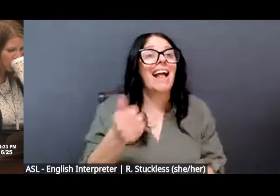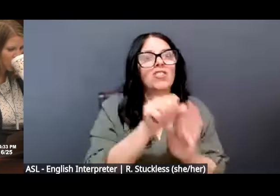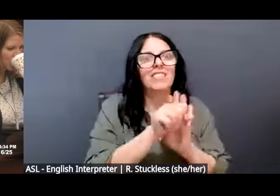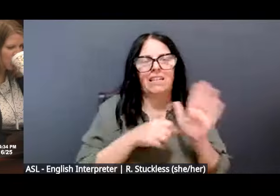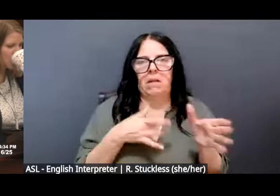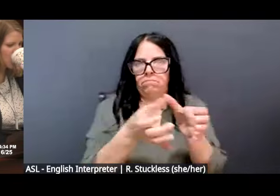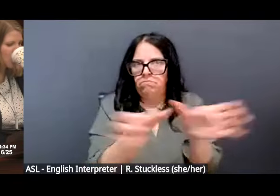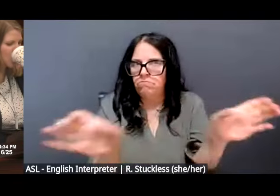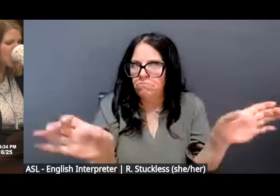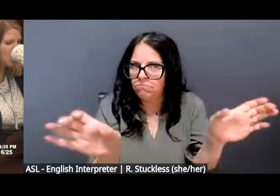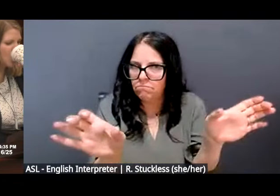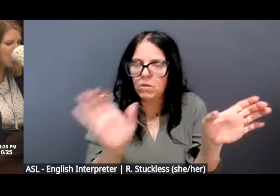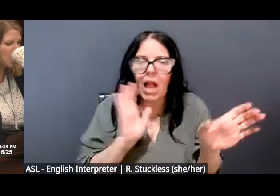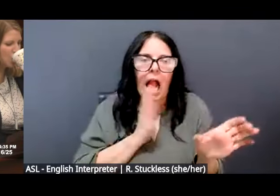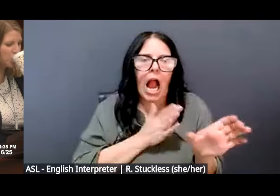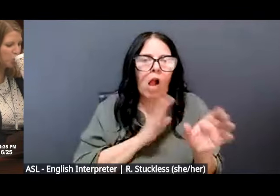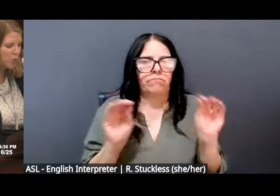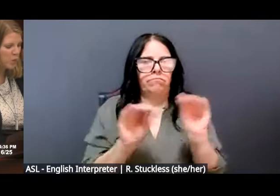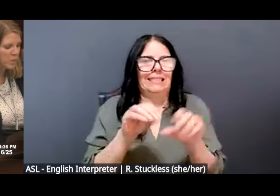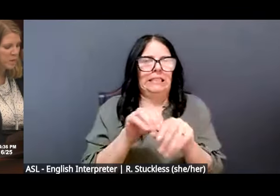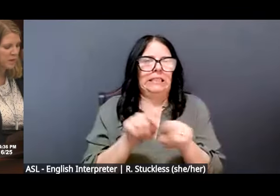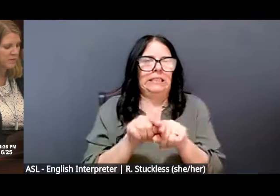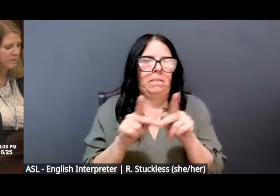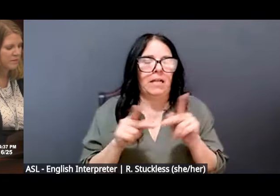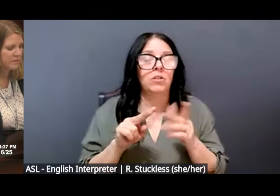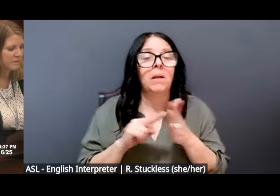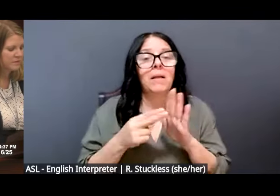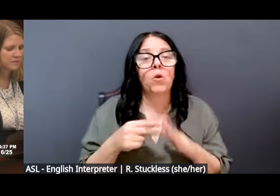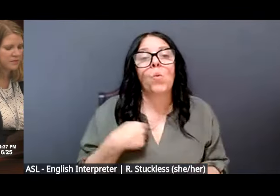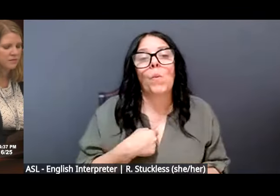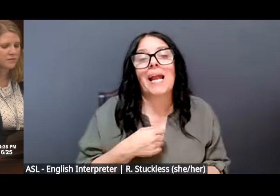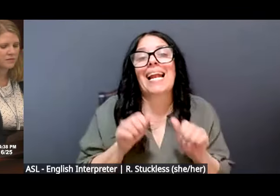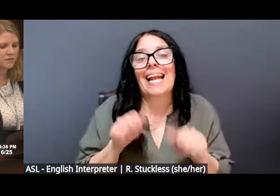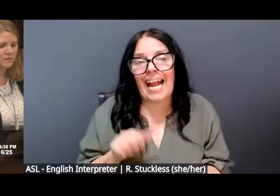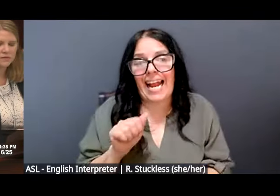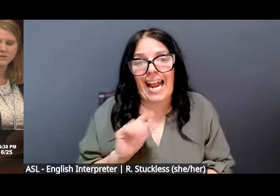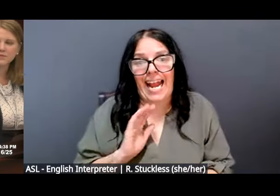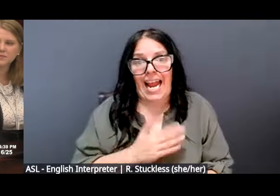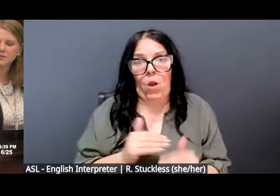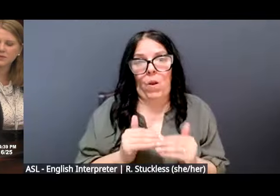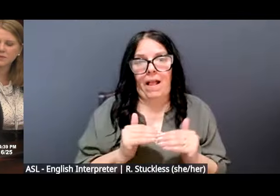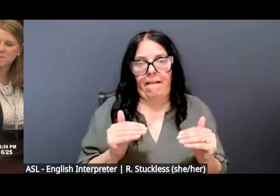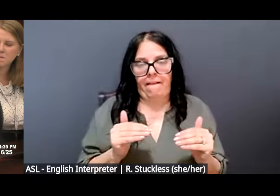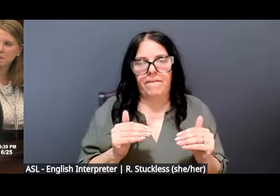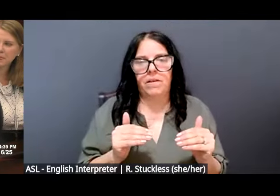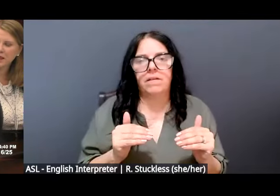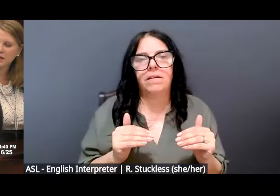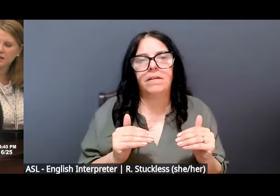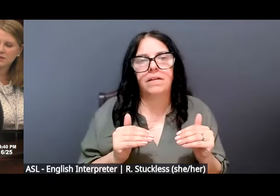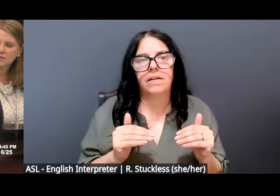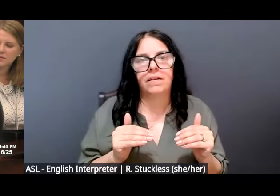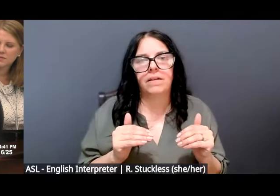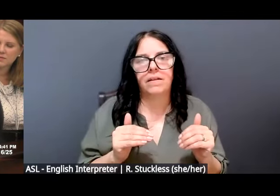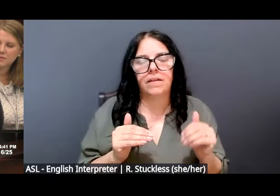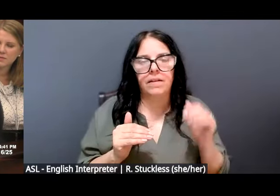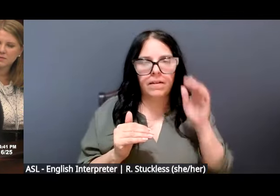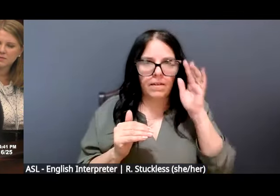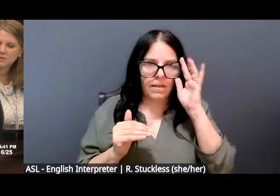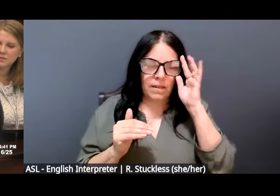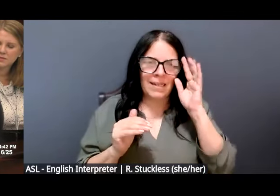that. We are able at our own level to have